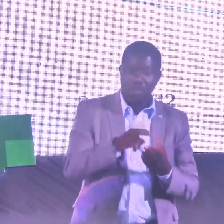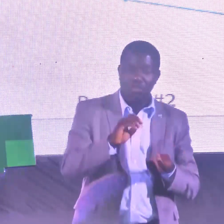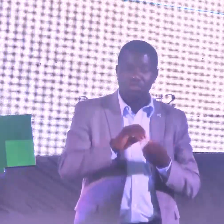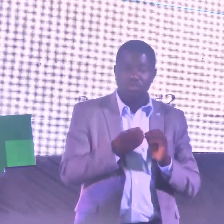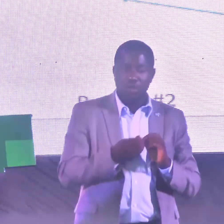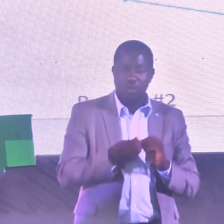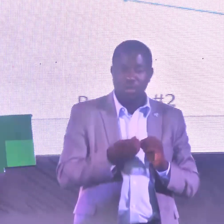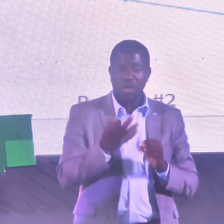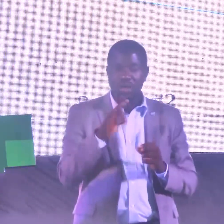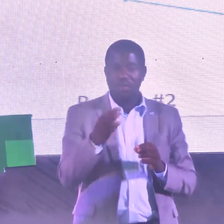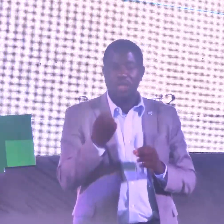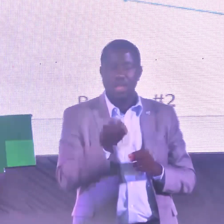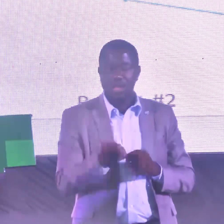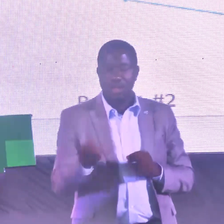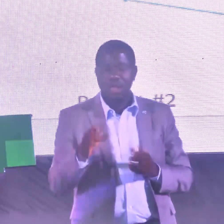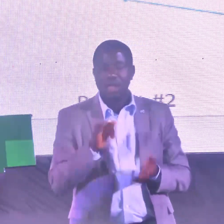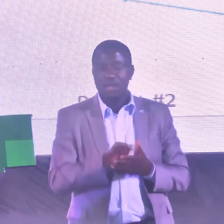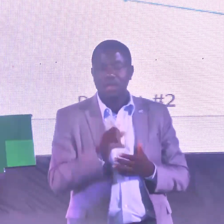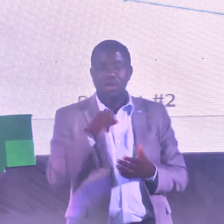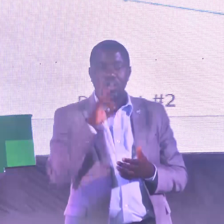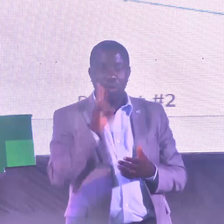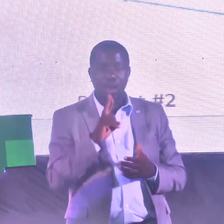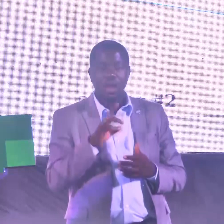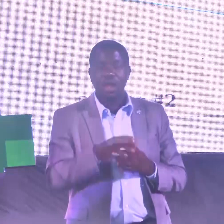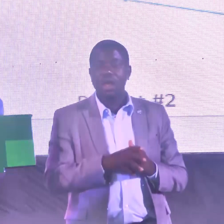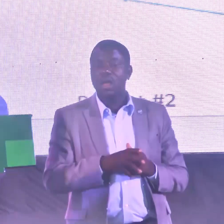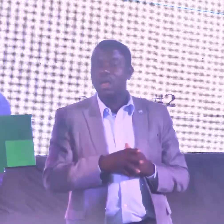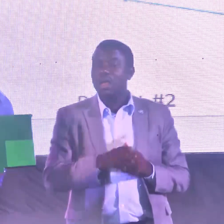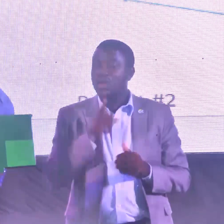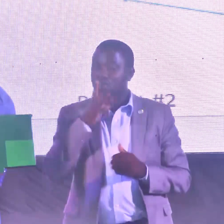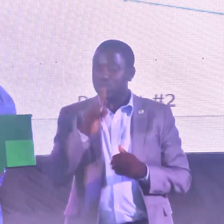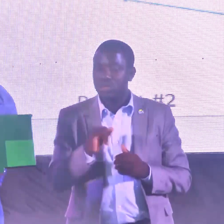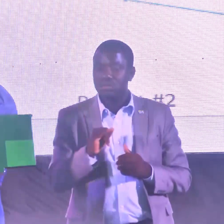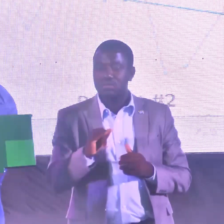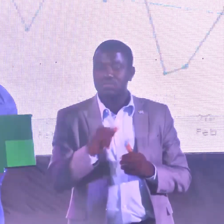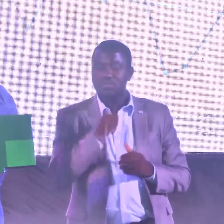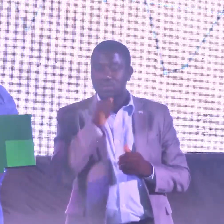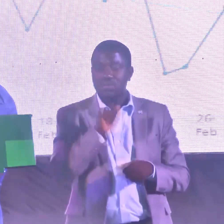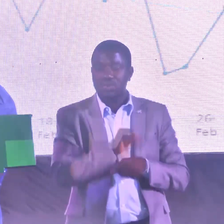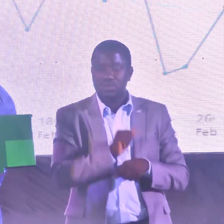of equipments that were actually malfunctioning in the field.